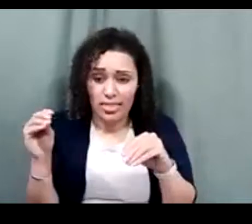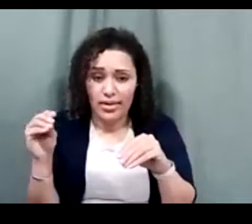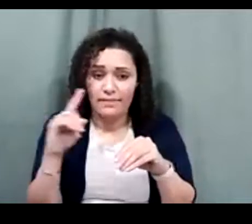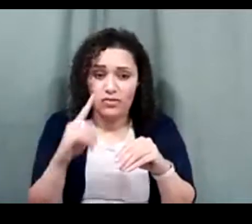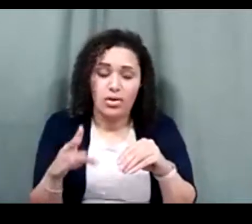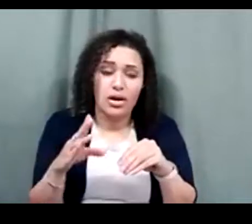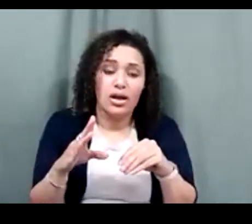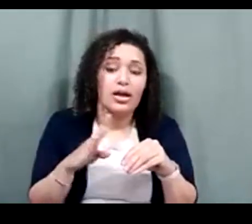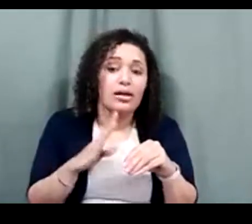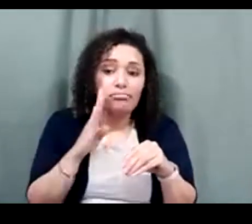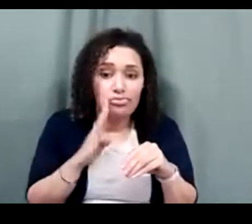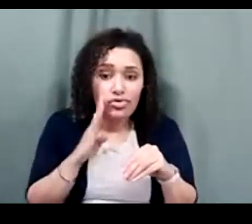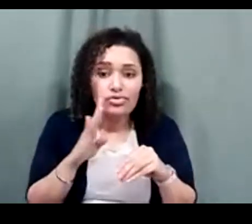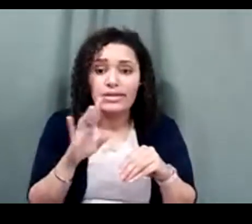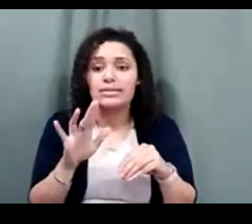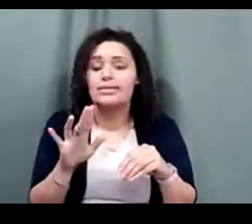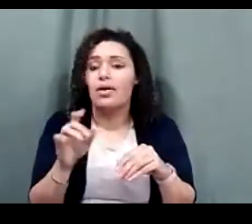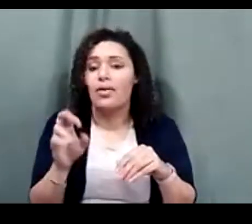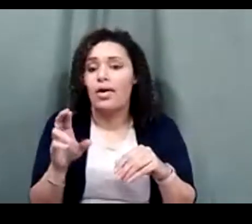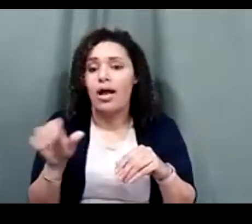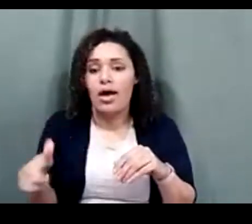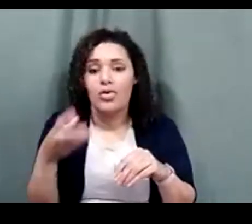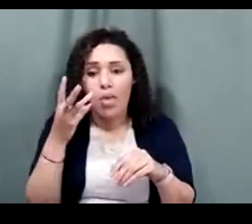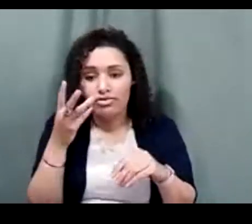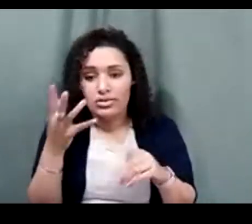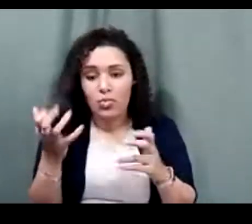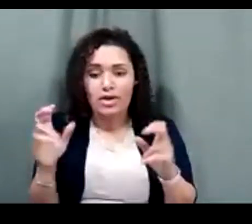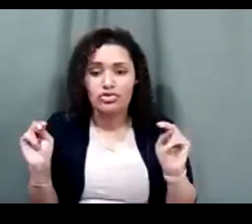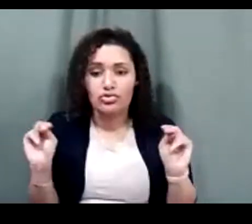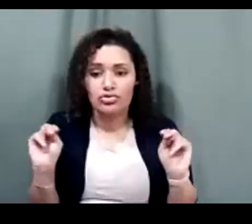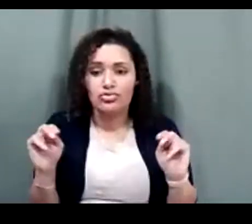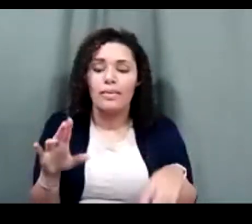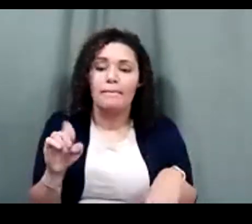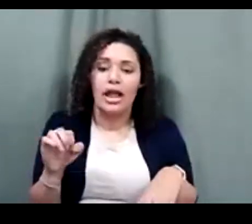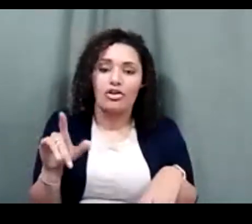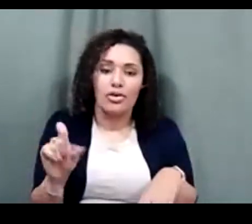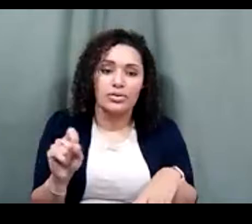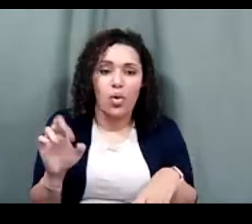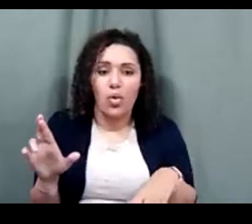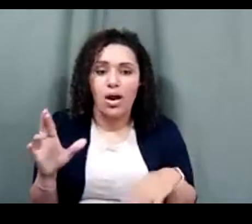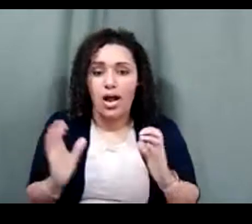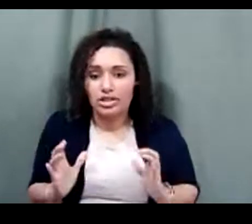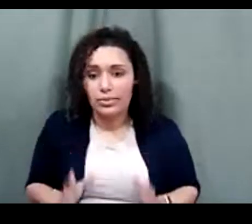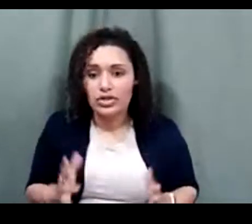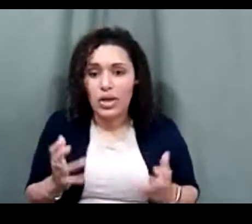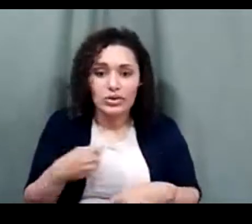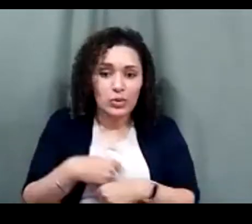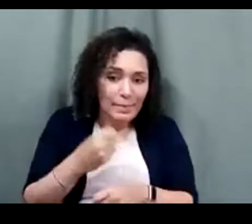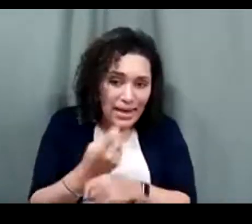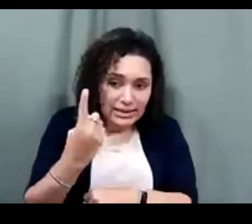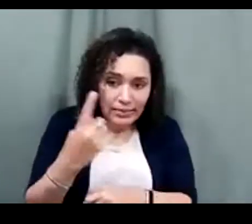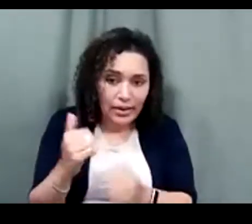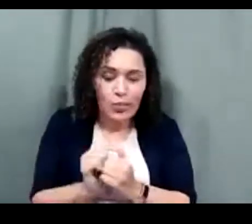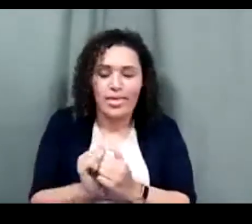breweries or other wineries that are okay with neutral barrels, or customers who want planters or something, because